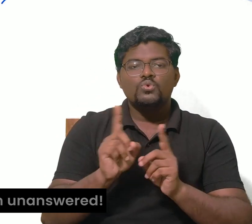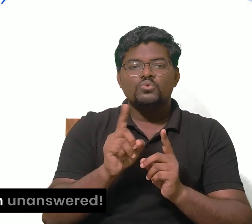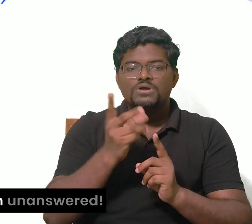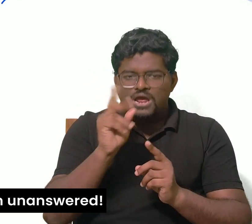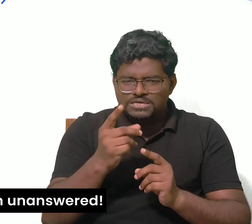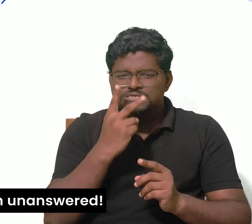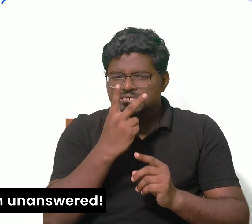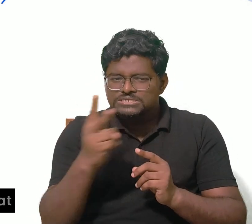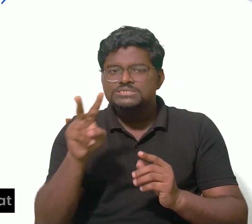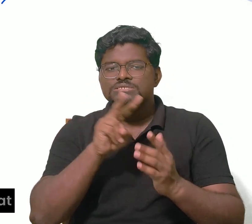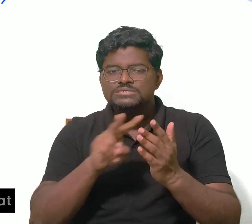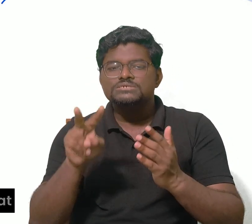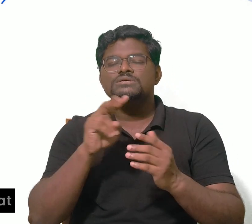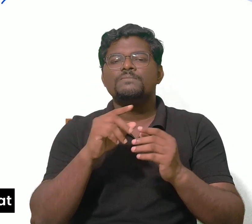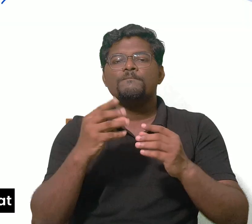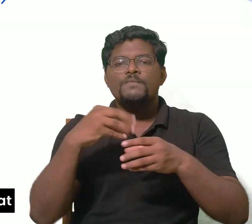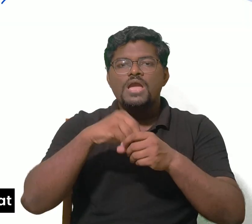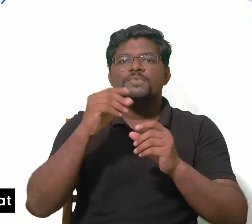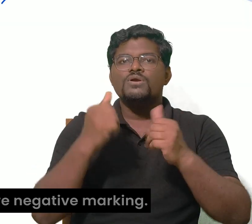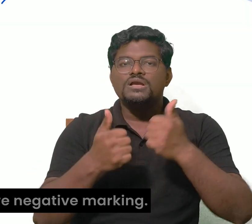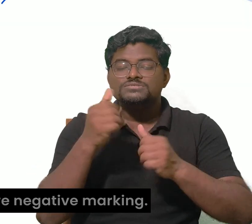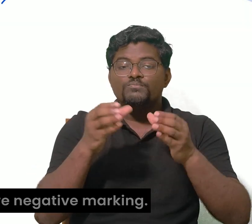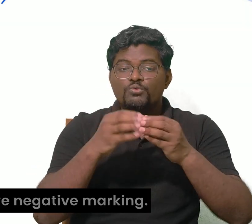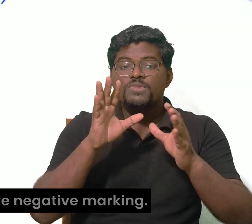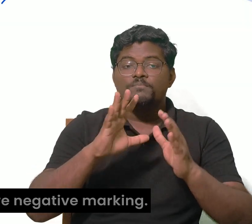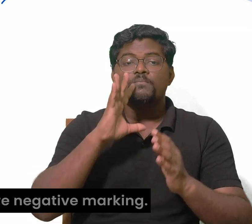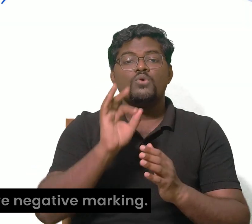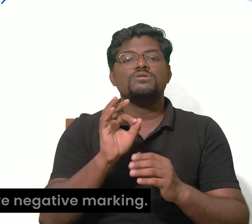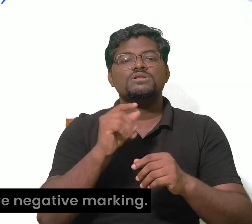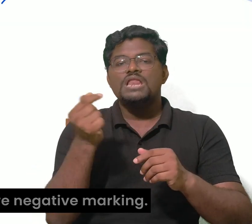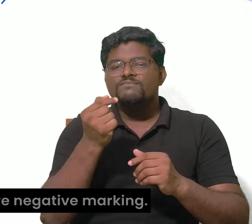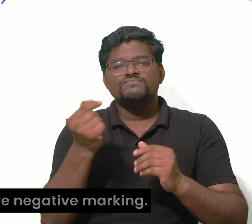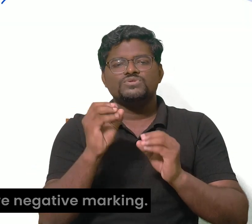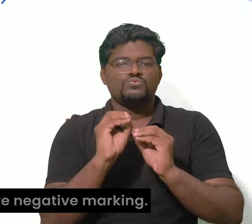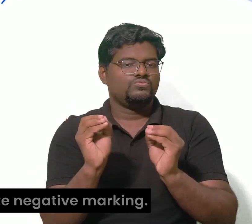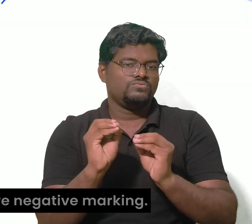question. Again one more time I'm telling, this particular exam, this group 4 exam doesn't have